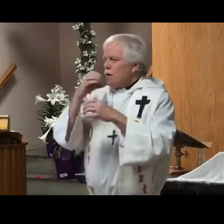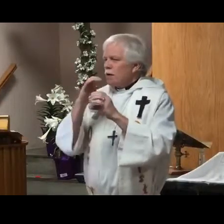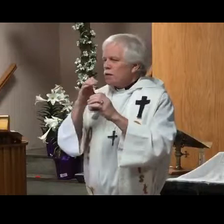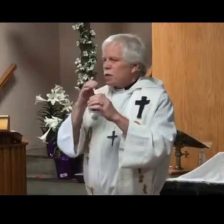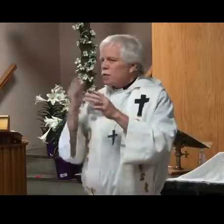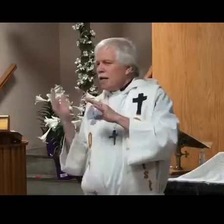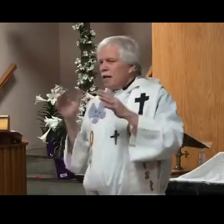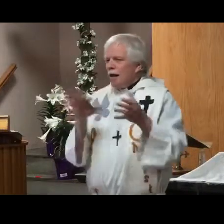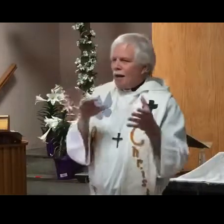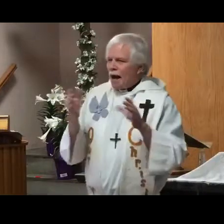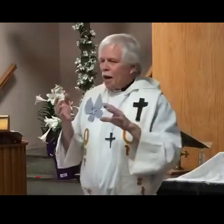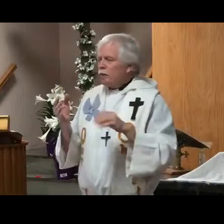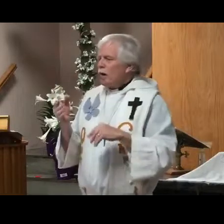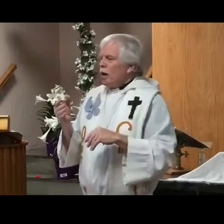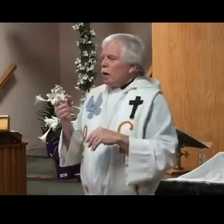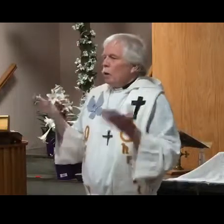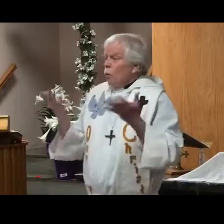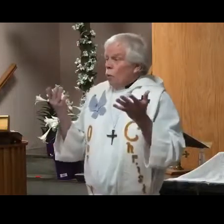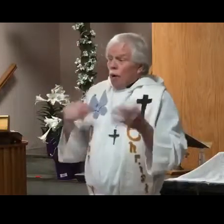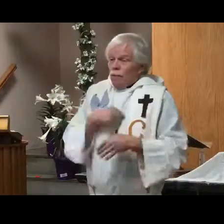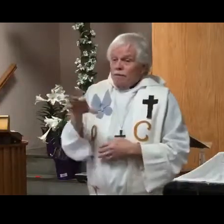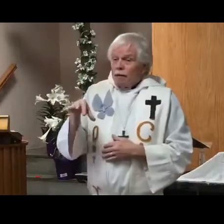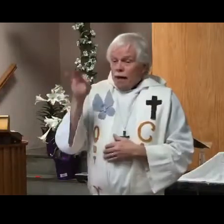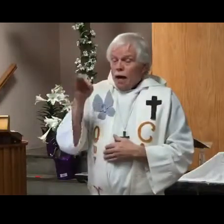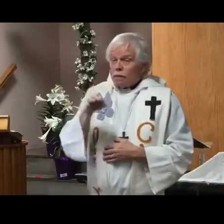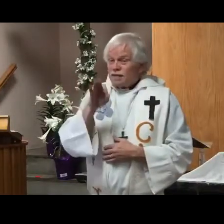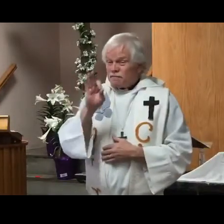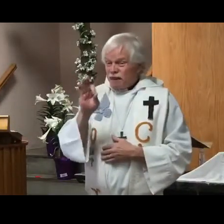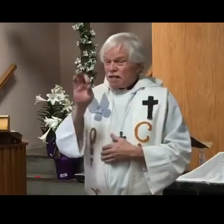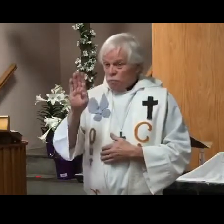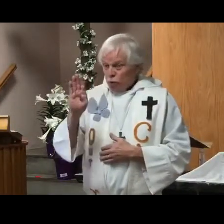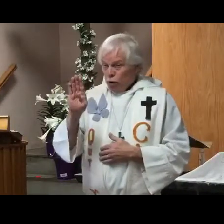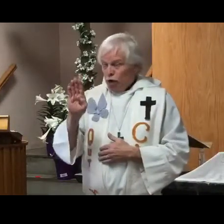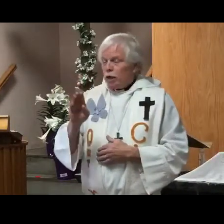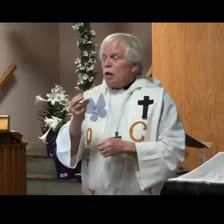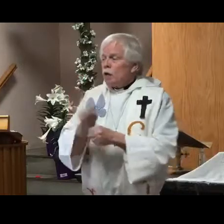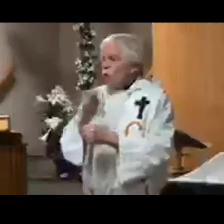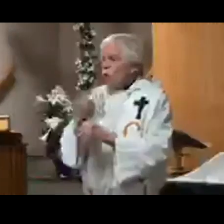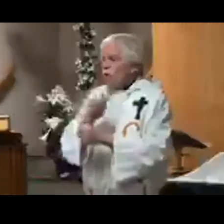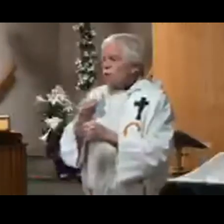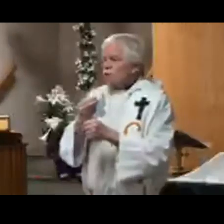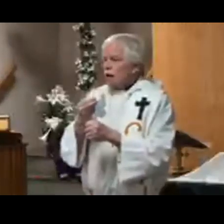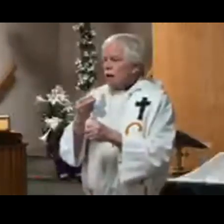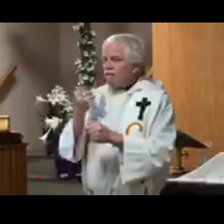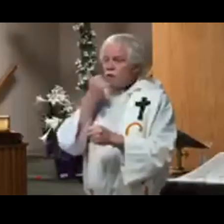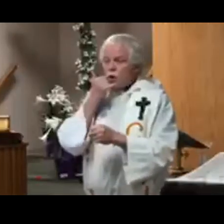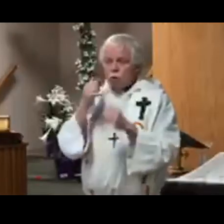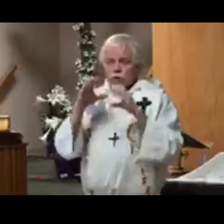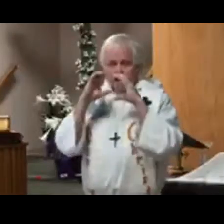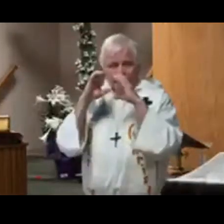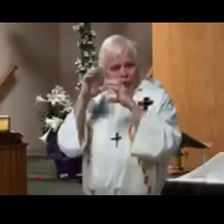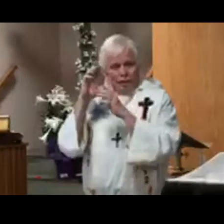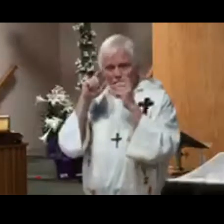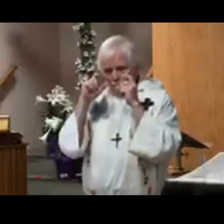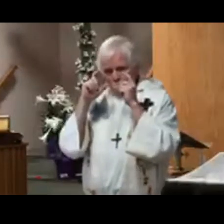the focus goes in and out. What we found out is Facebook uses the